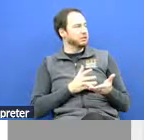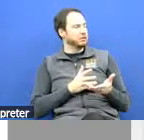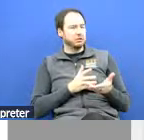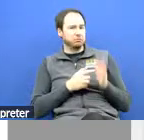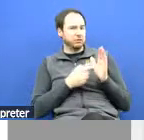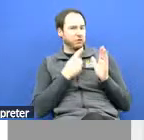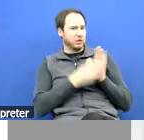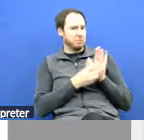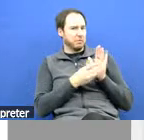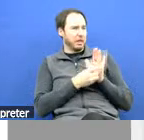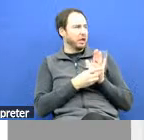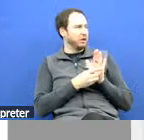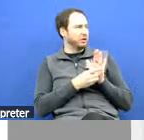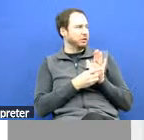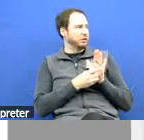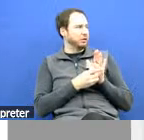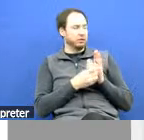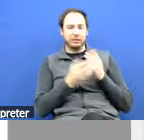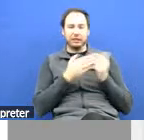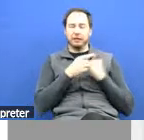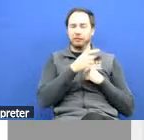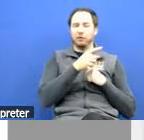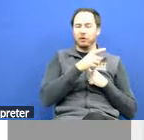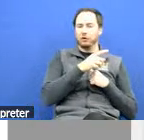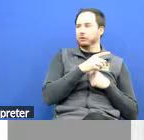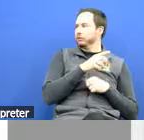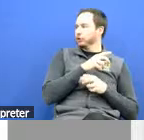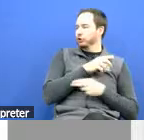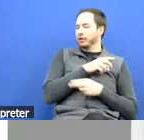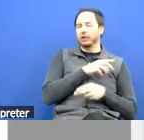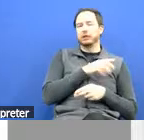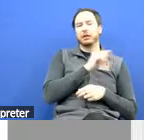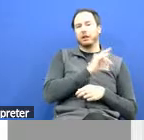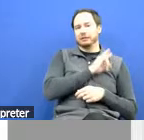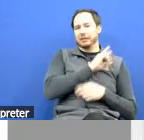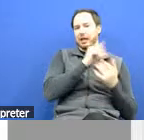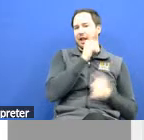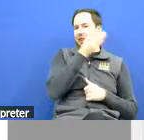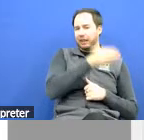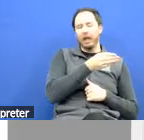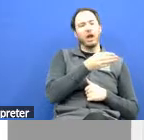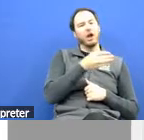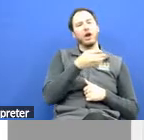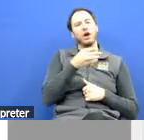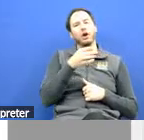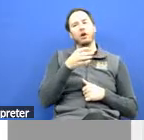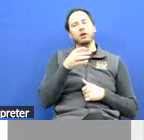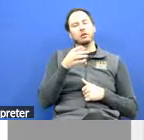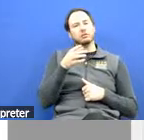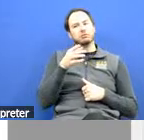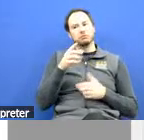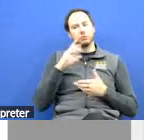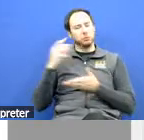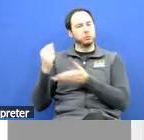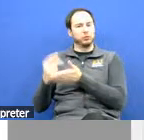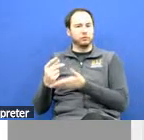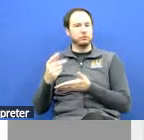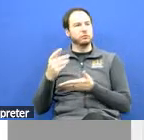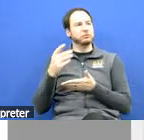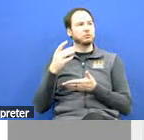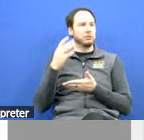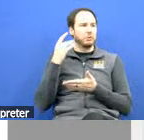display, even though it's not in the style guide, it's up on the barn. And I bring that up because I happen to know Mike has that on the side of his